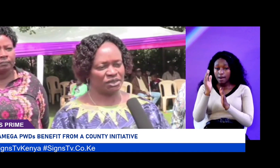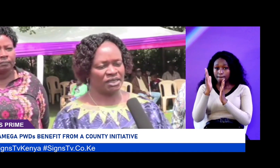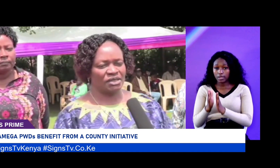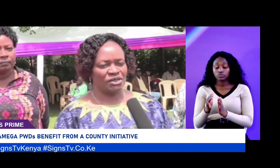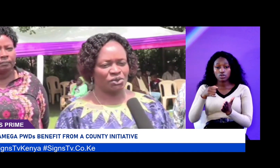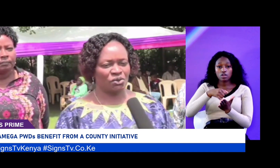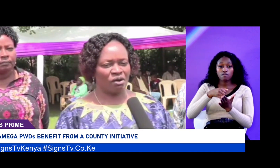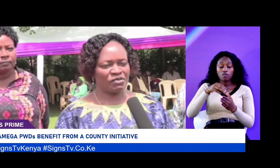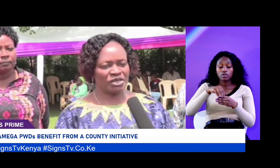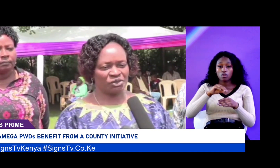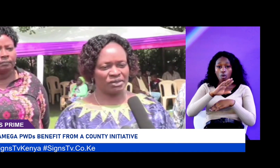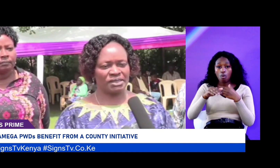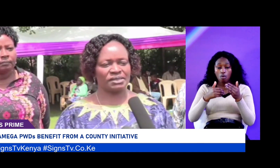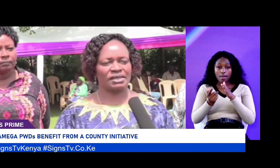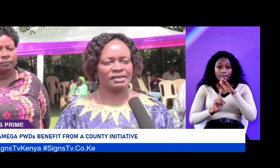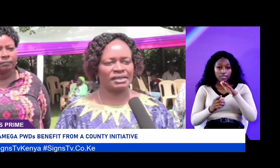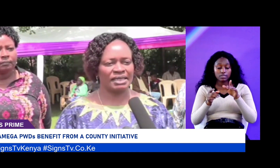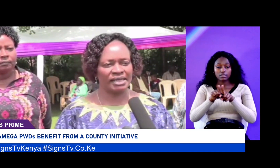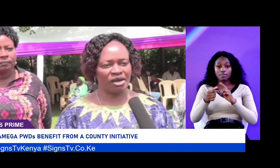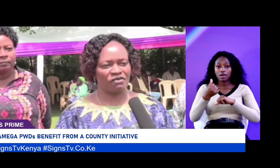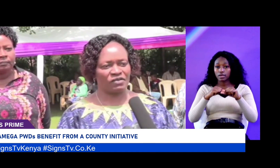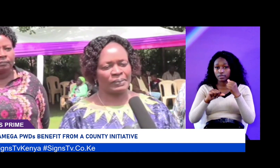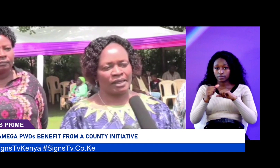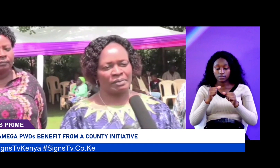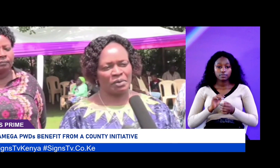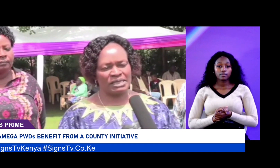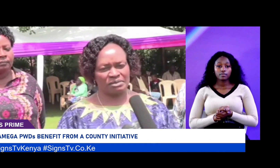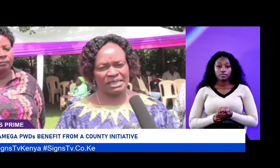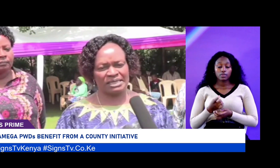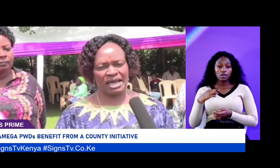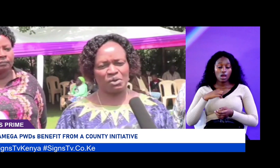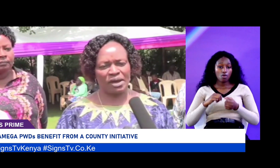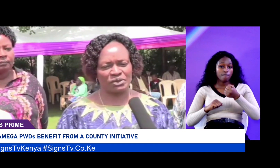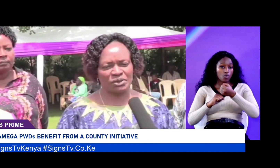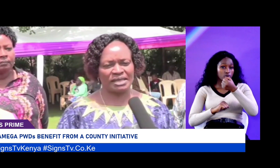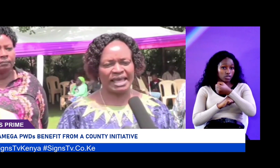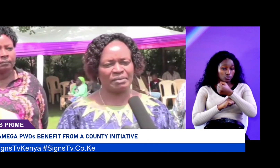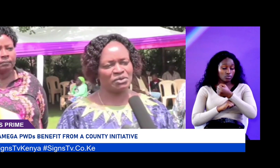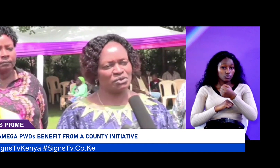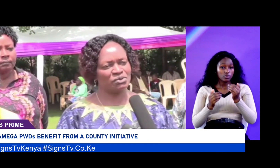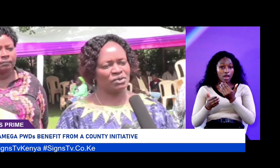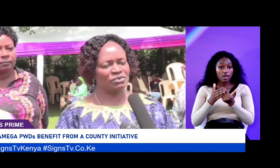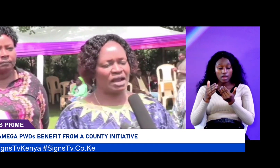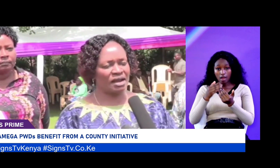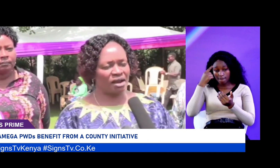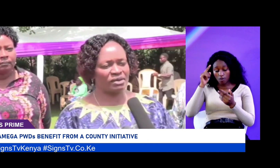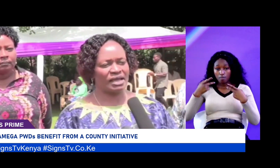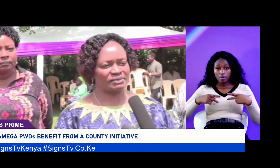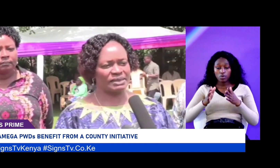ministry. So our foundation is taking care of people with disability, and we want to ensure that they are able to run around the